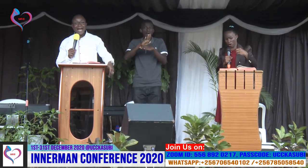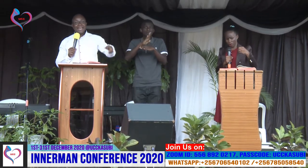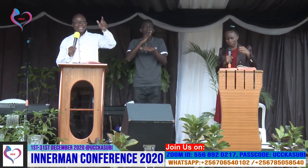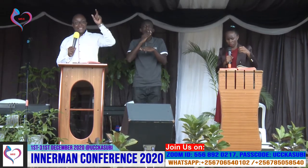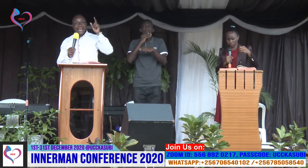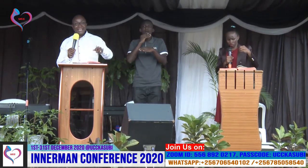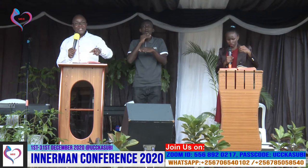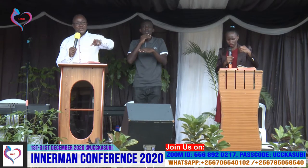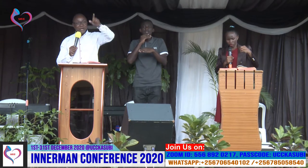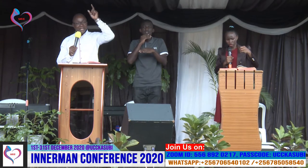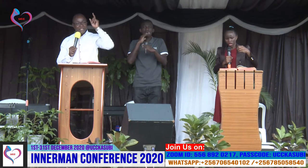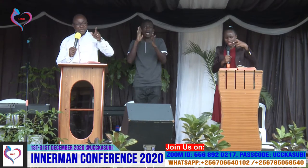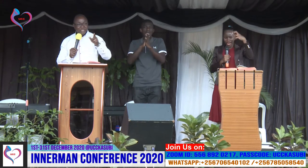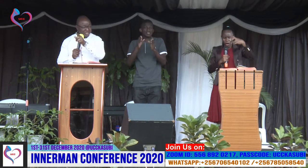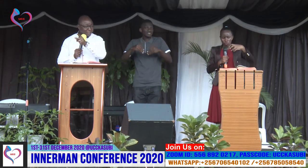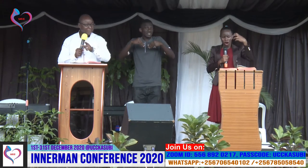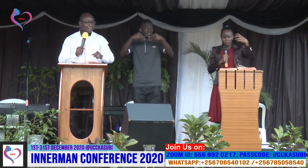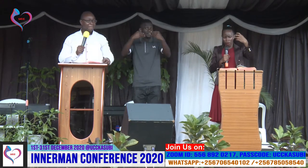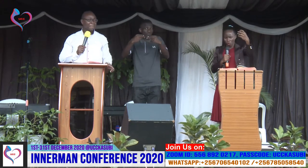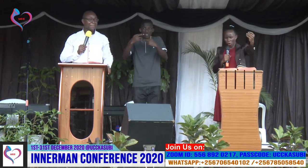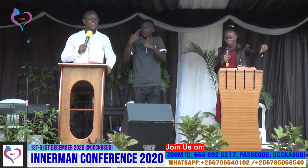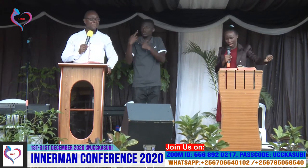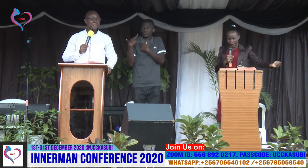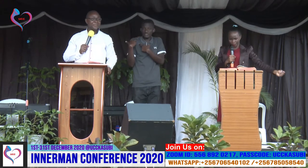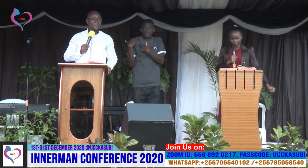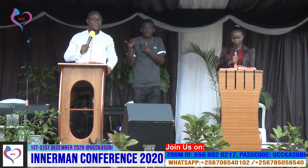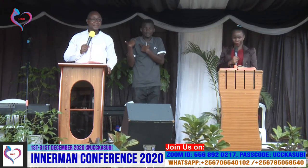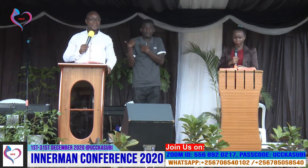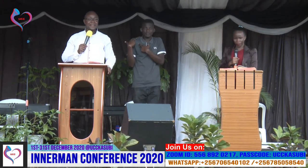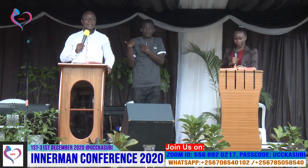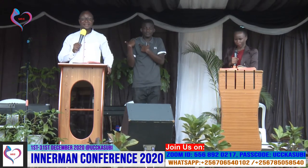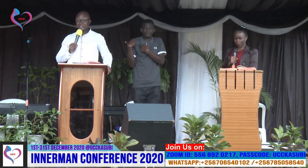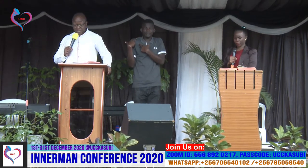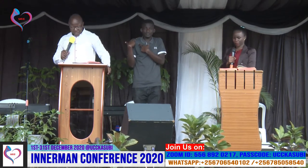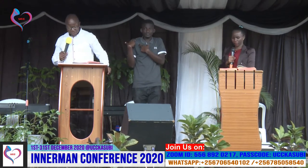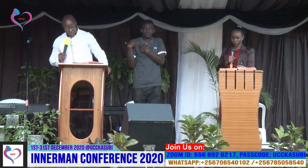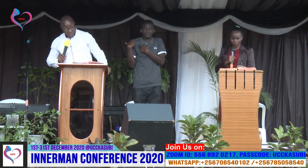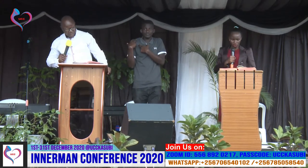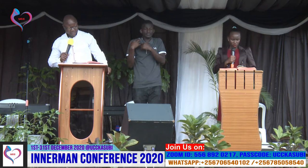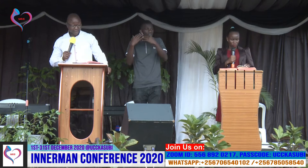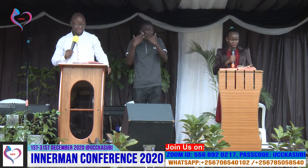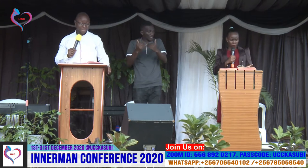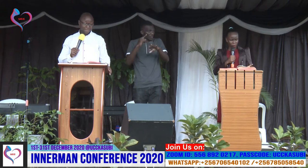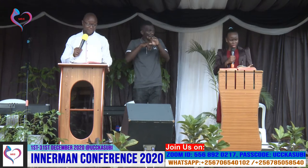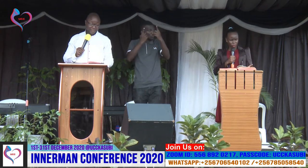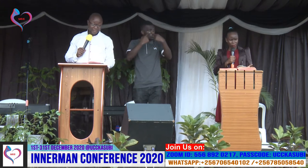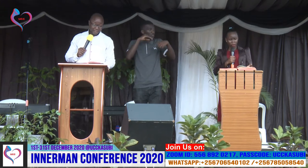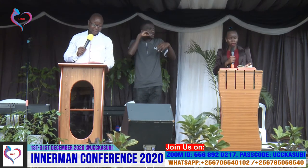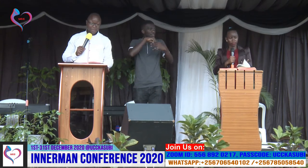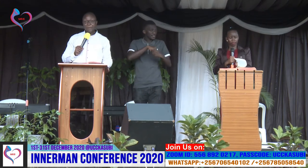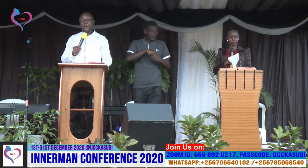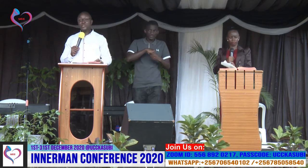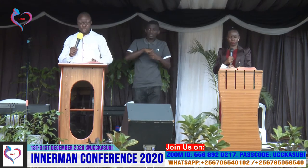and assigned you a duty. The generation we are in. Omulembe